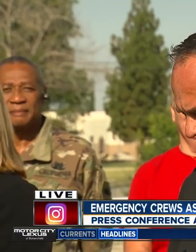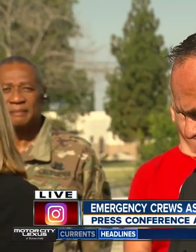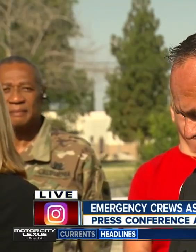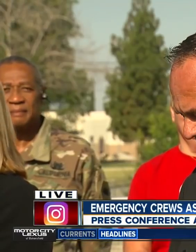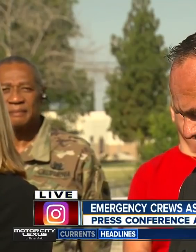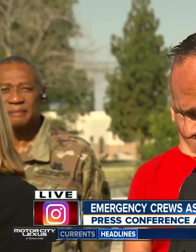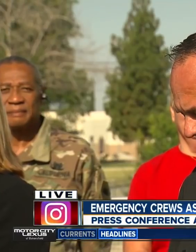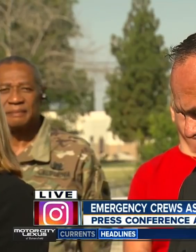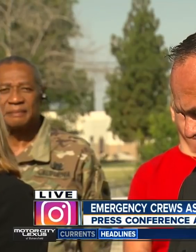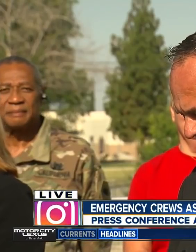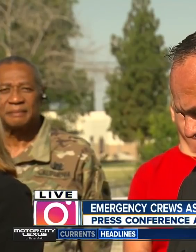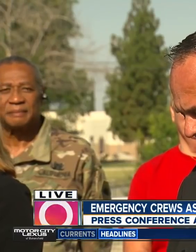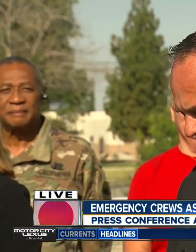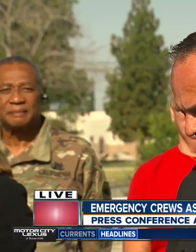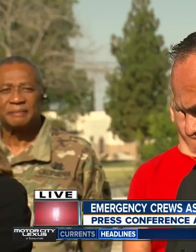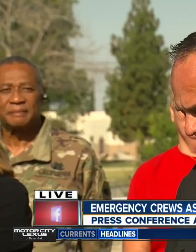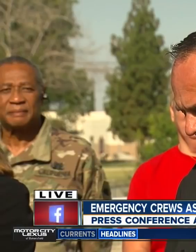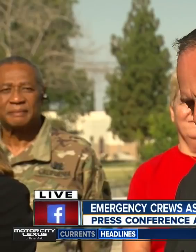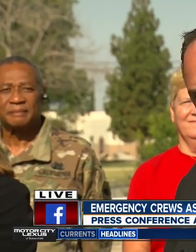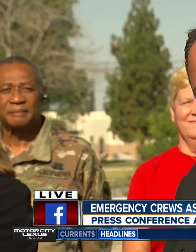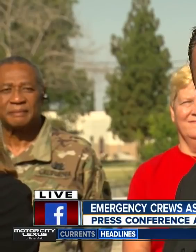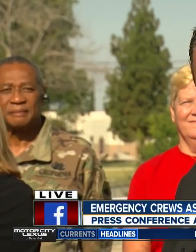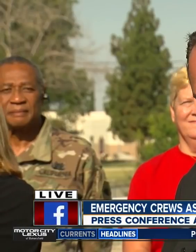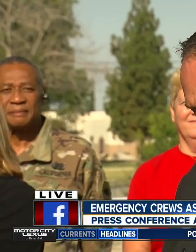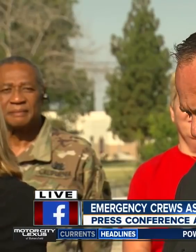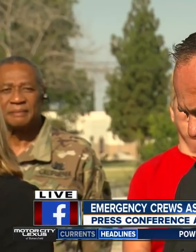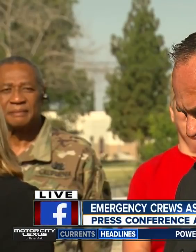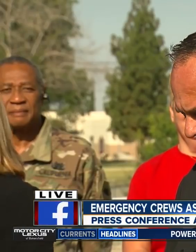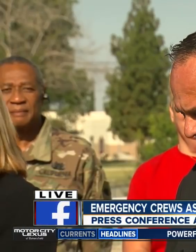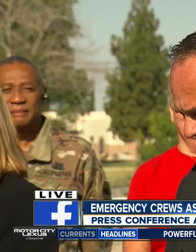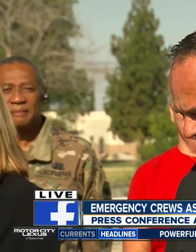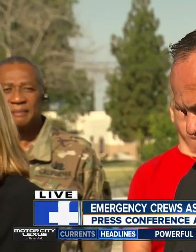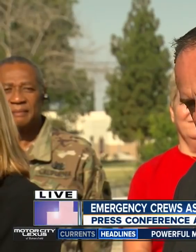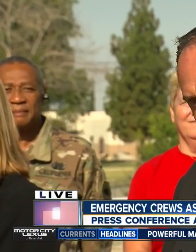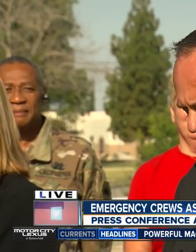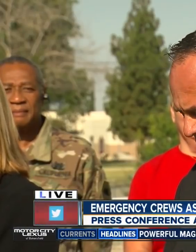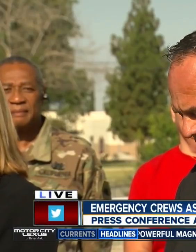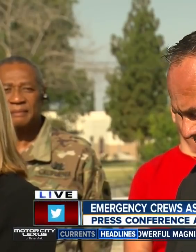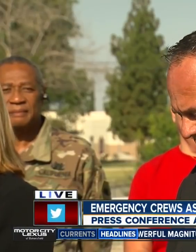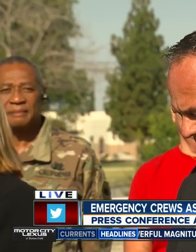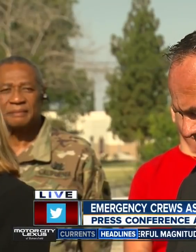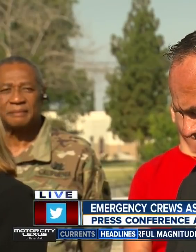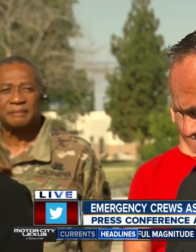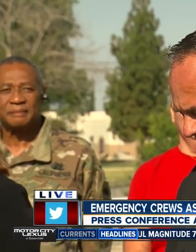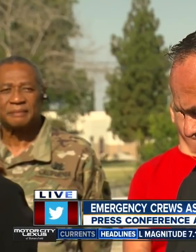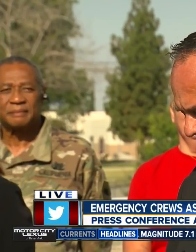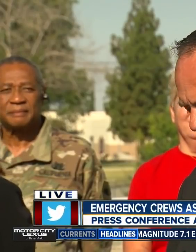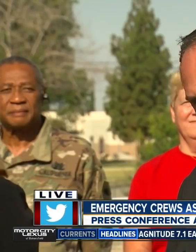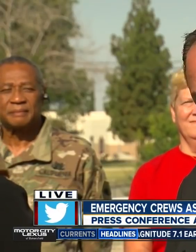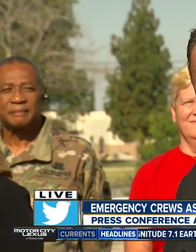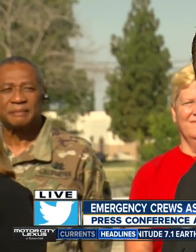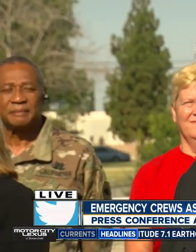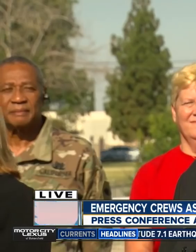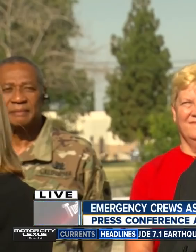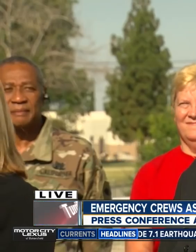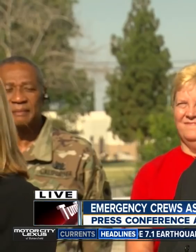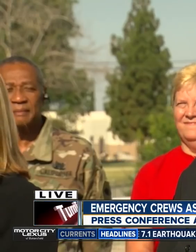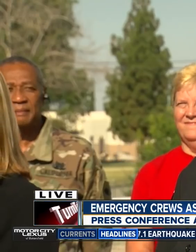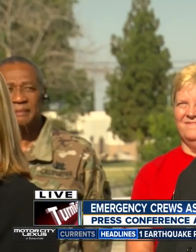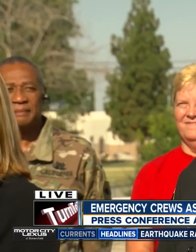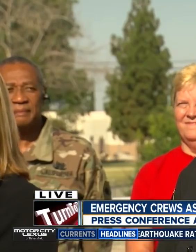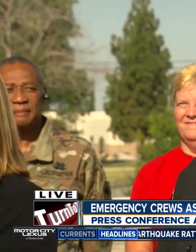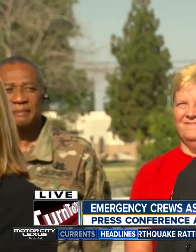City, Director Gil Arducci with OES, and Chief Marshall now with OES as the fire